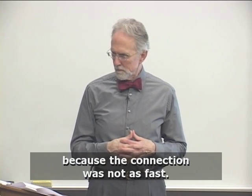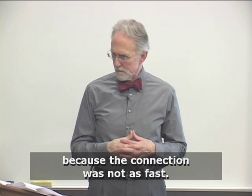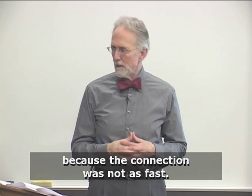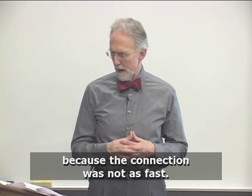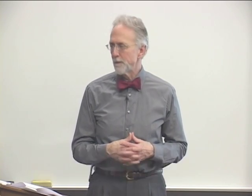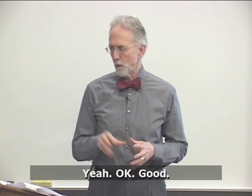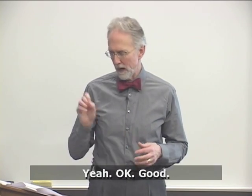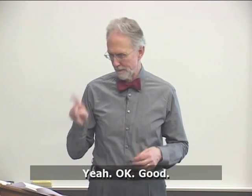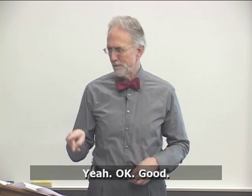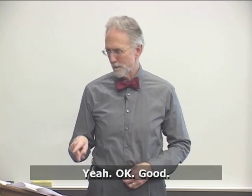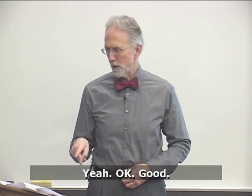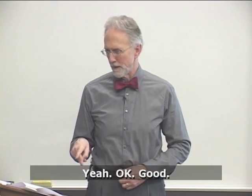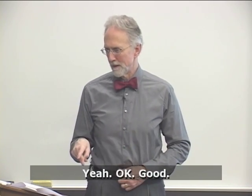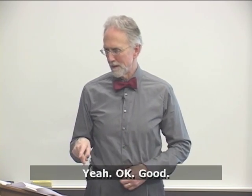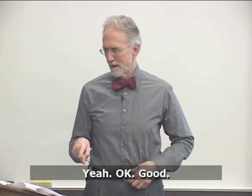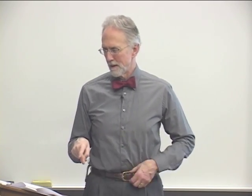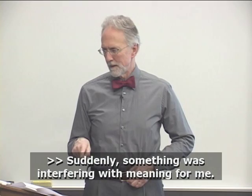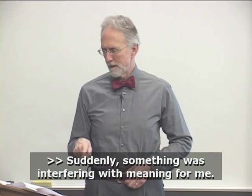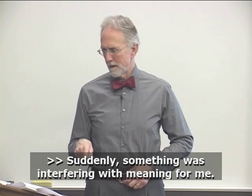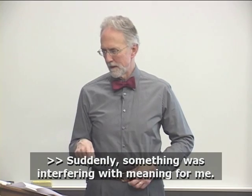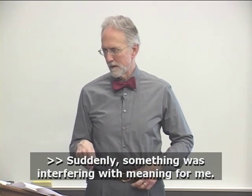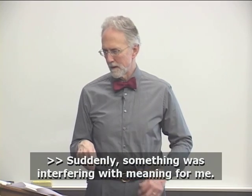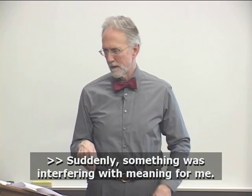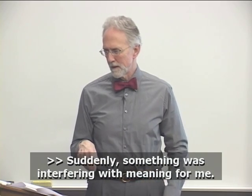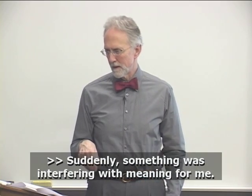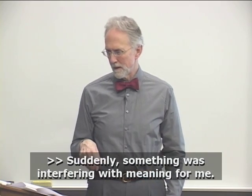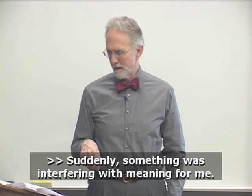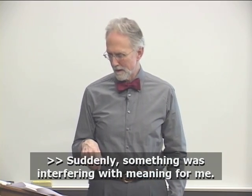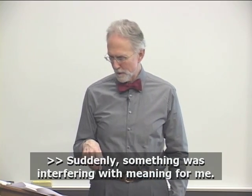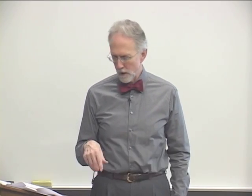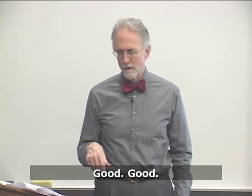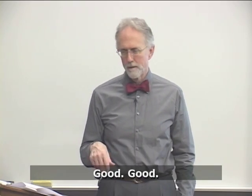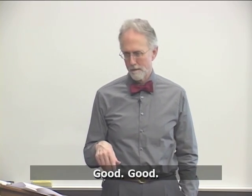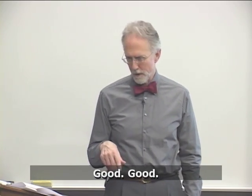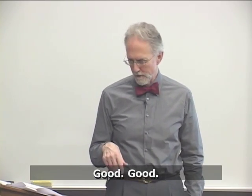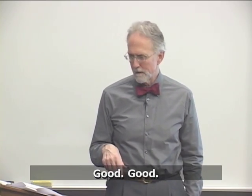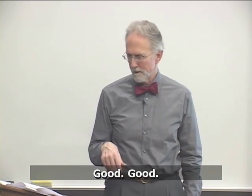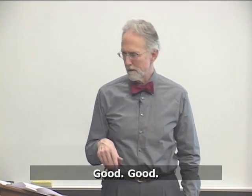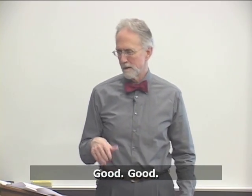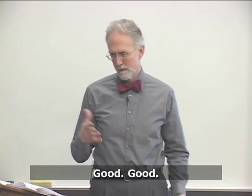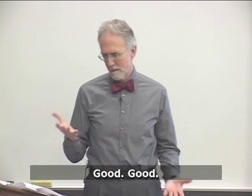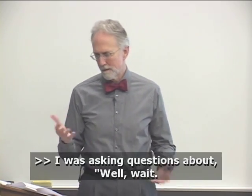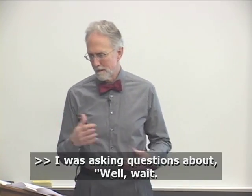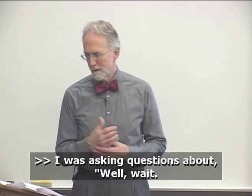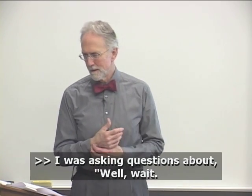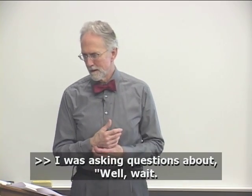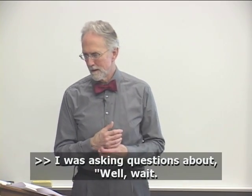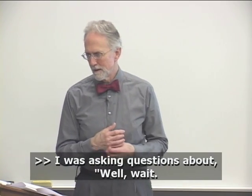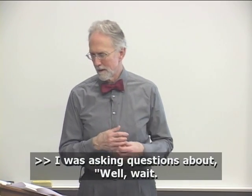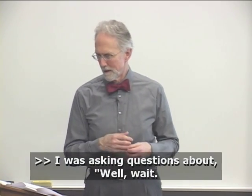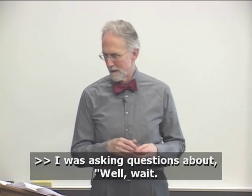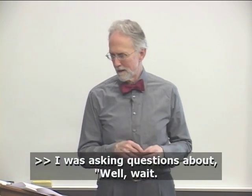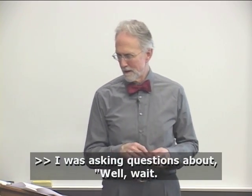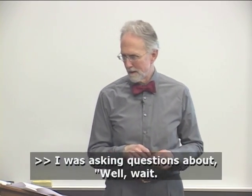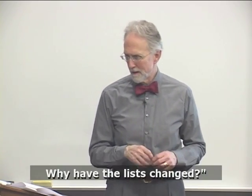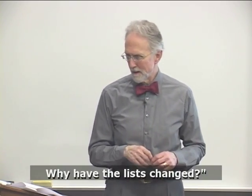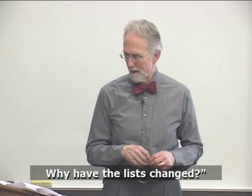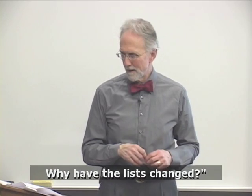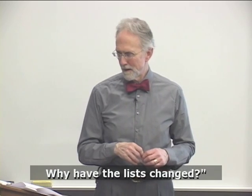fast. Yeah, okay, Suddenly, good. something was interfering with meaning for me. Good, I good. was asking questions about, well, wait, why have the